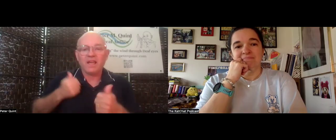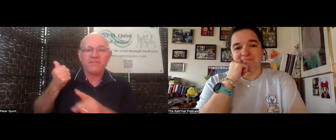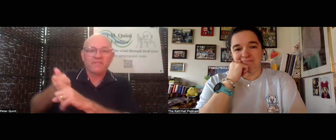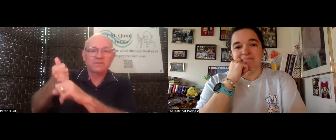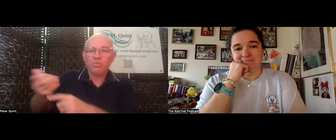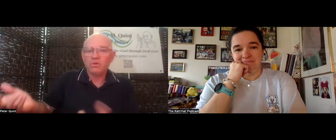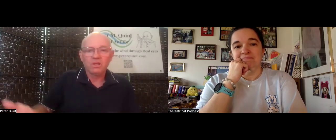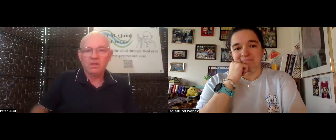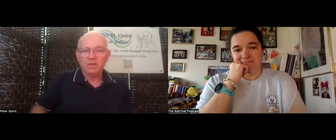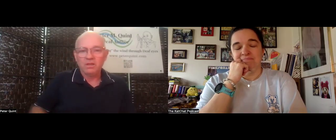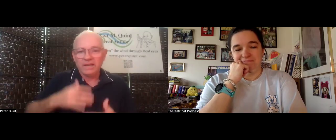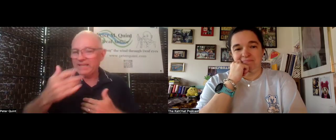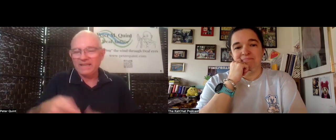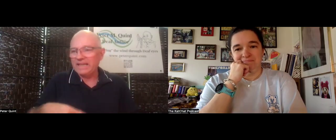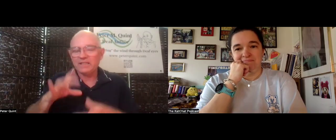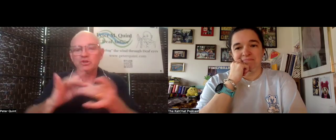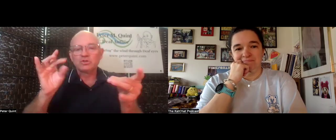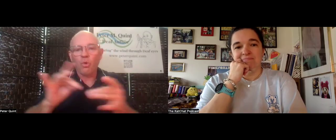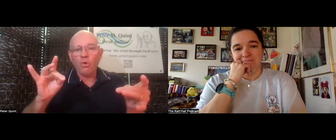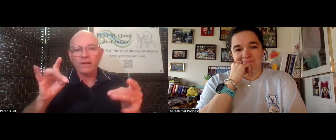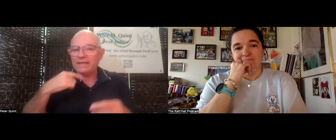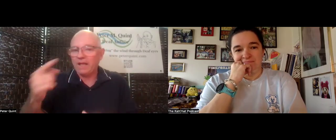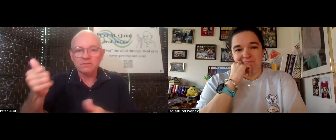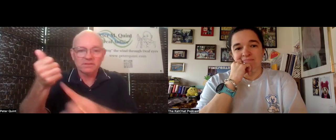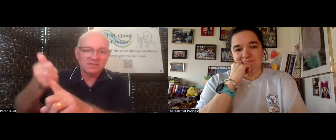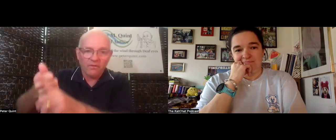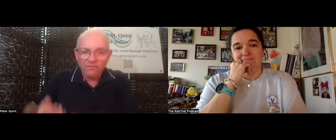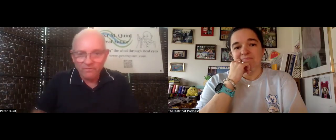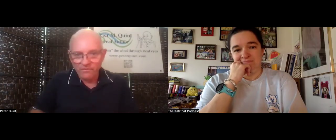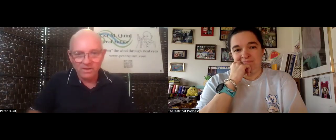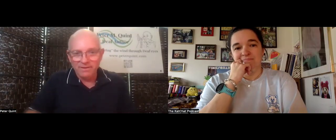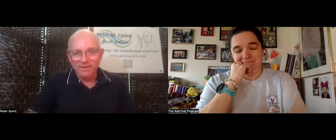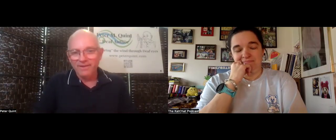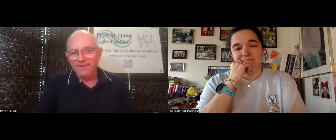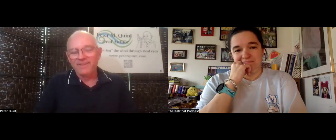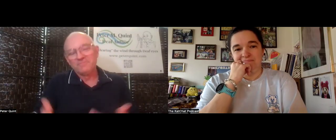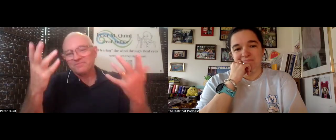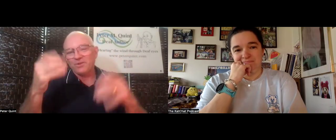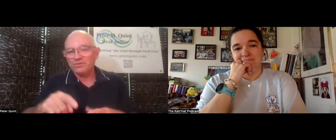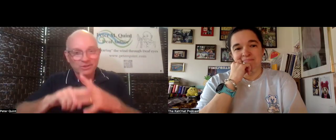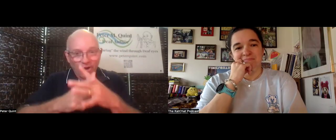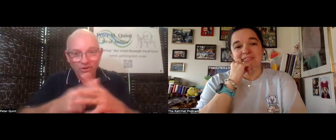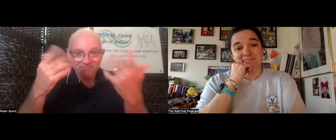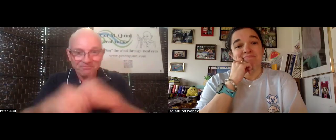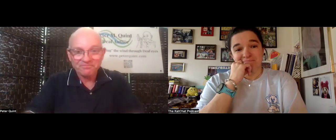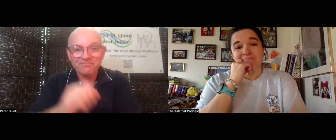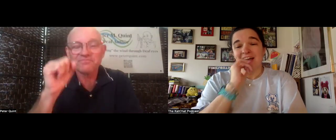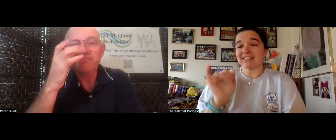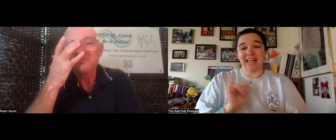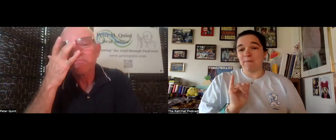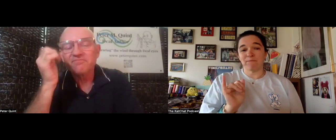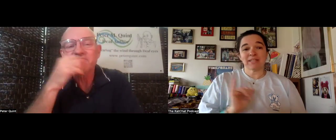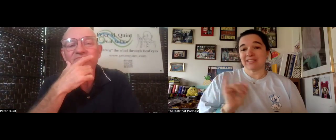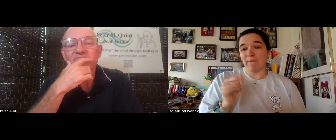develops the life of, and the story tells itself. So start.